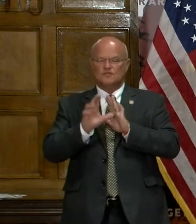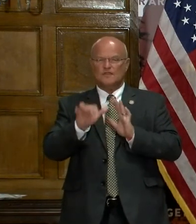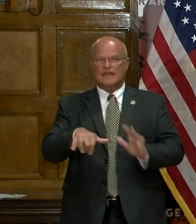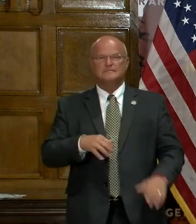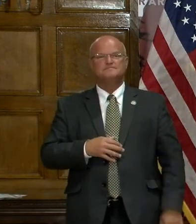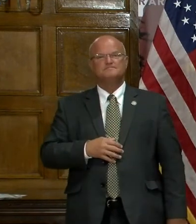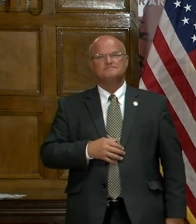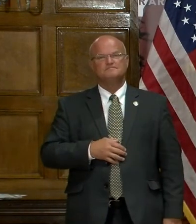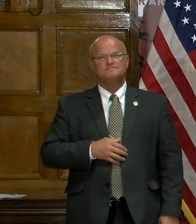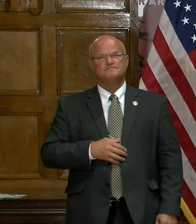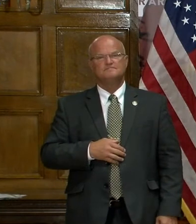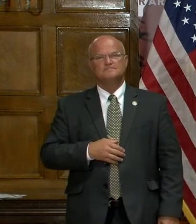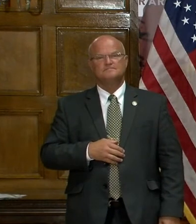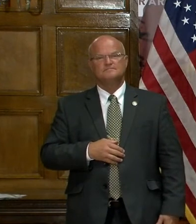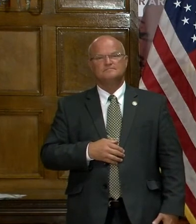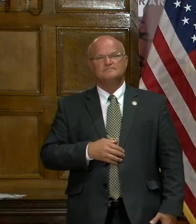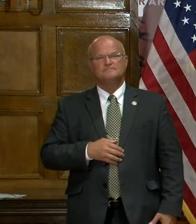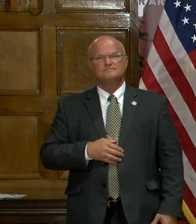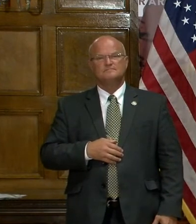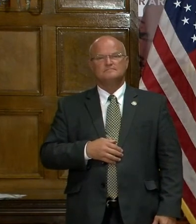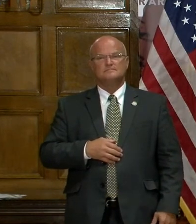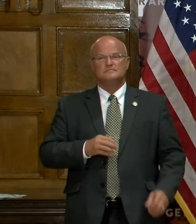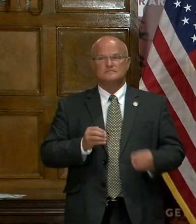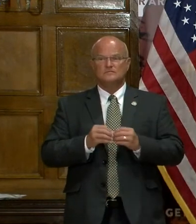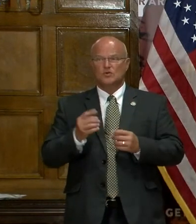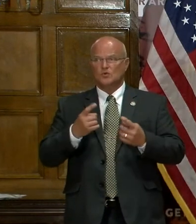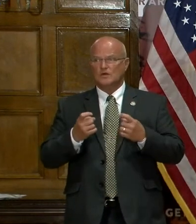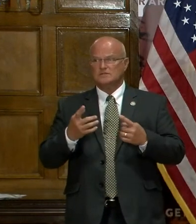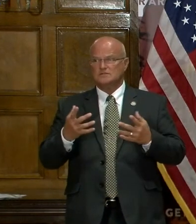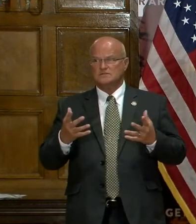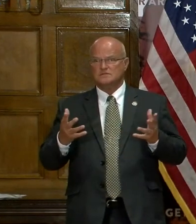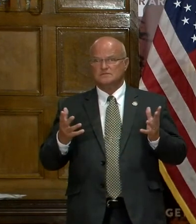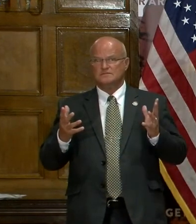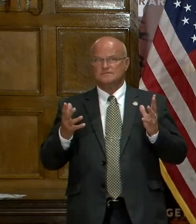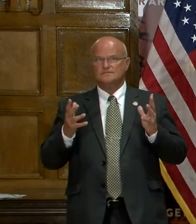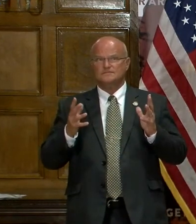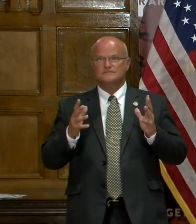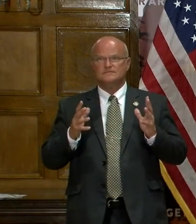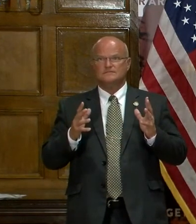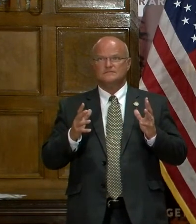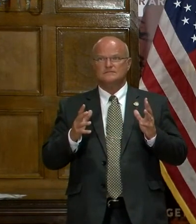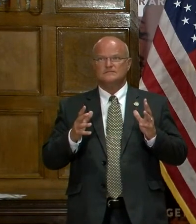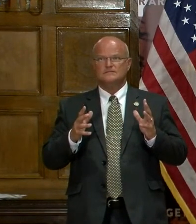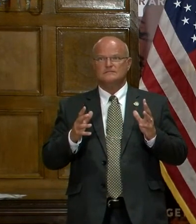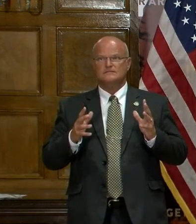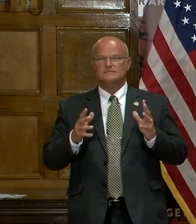that. Any other questions?